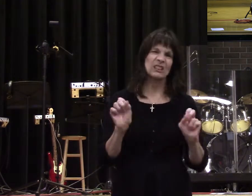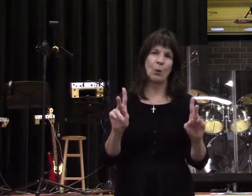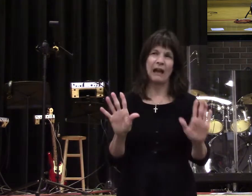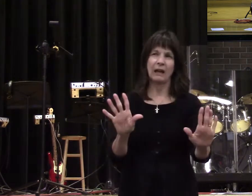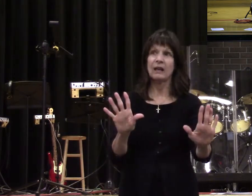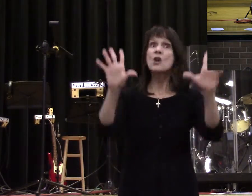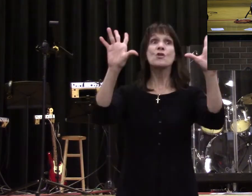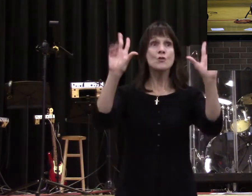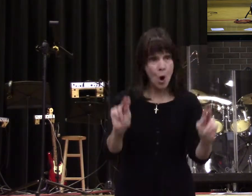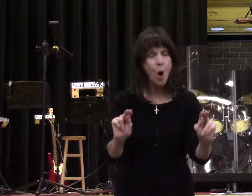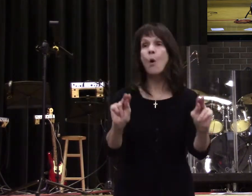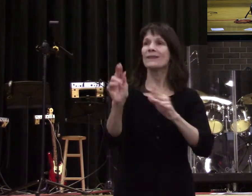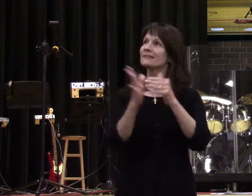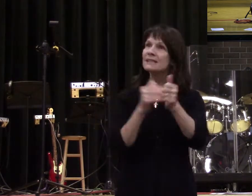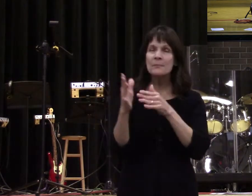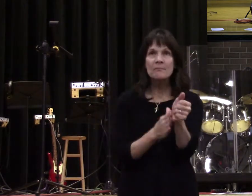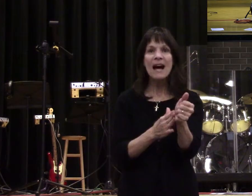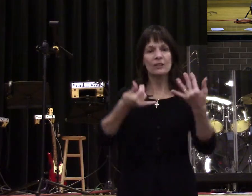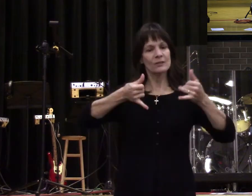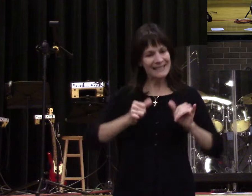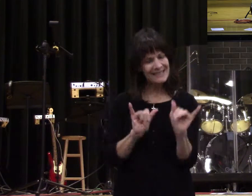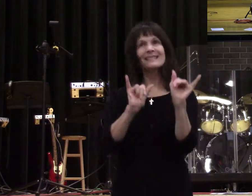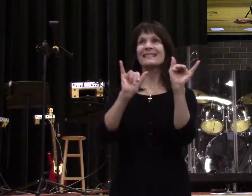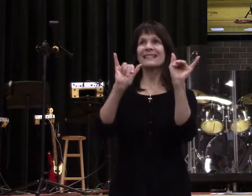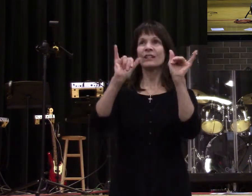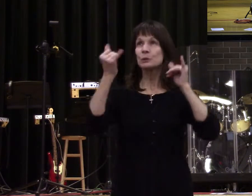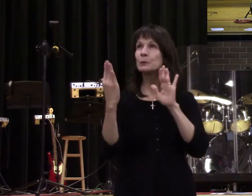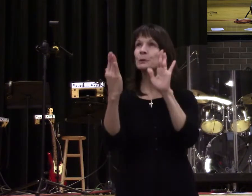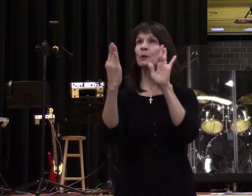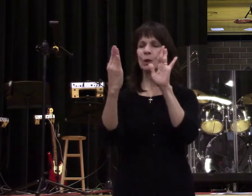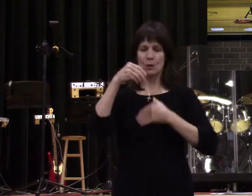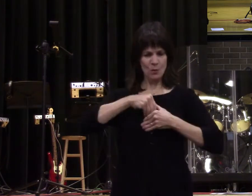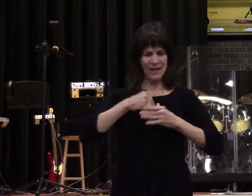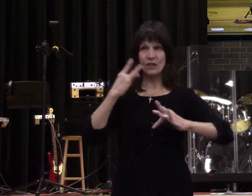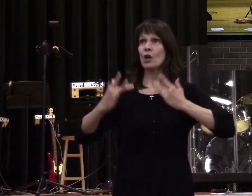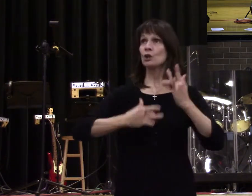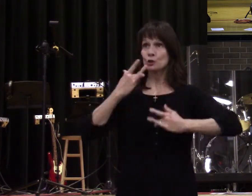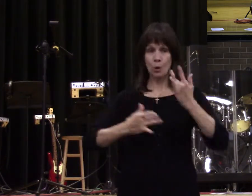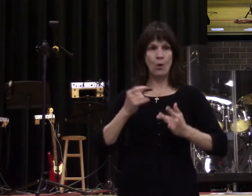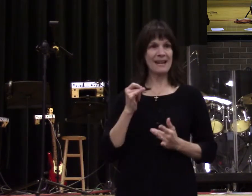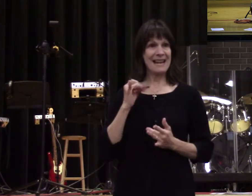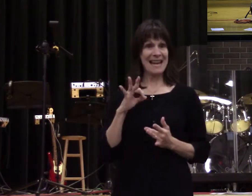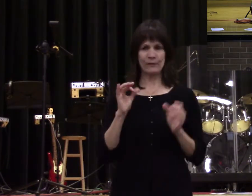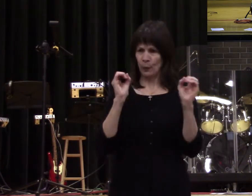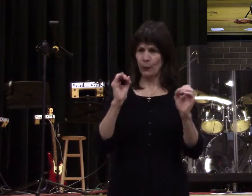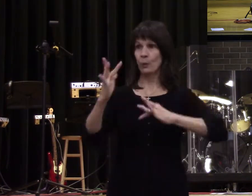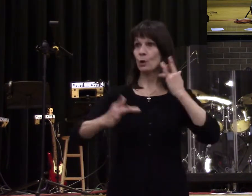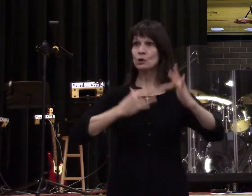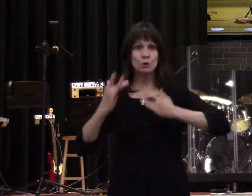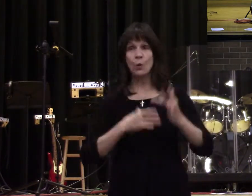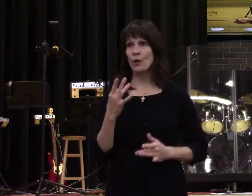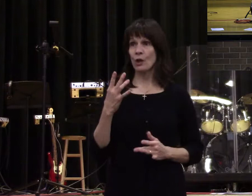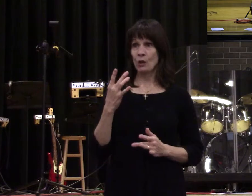joy. Don't be moved with joy. Come with joy. You come to God with joy. If you don't have any other reason but that Jesus saved you